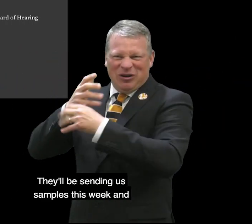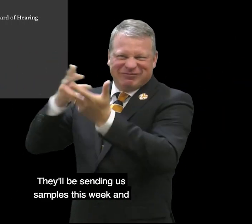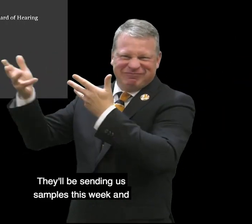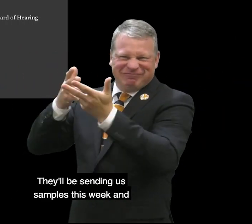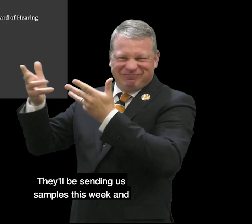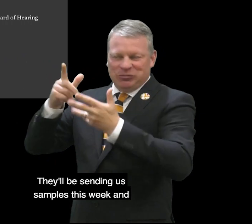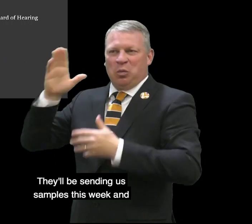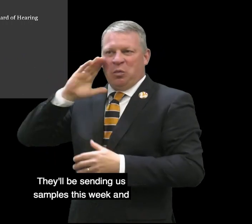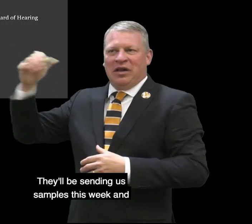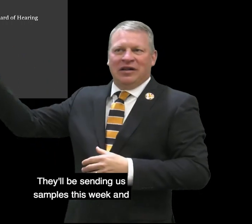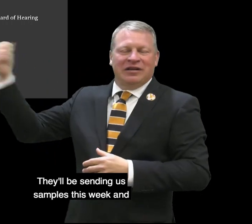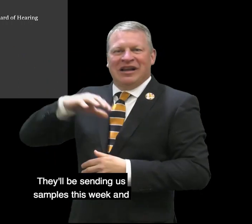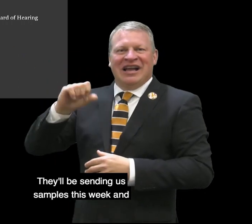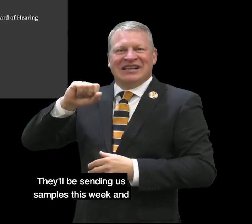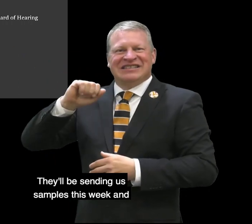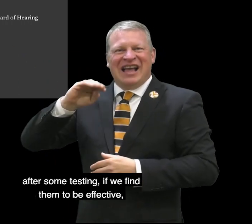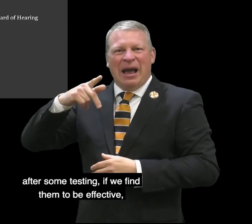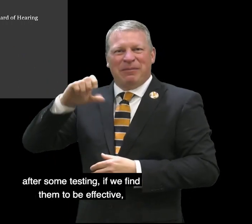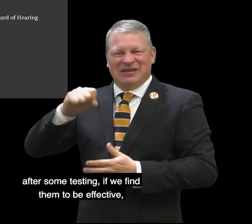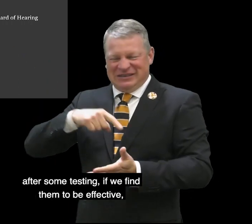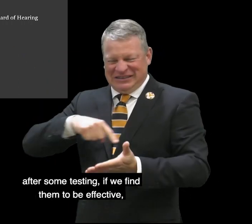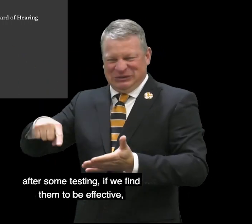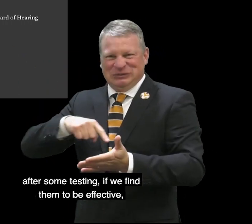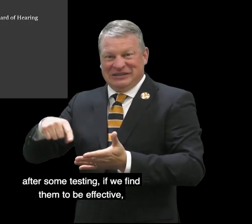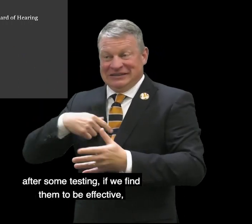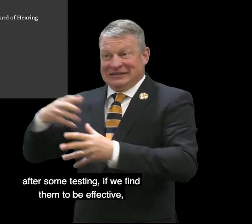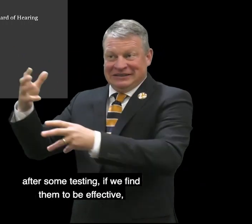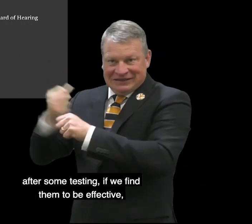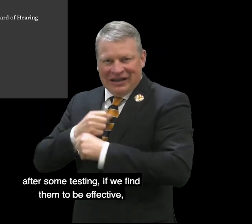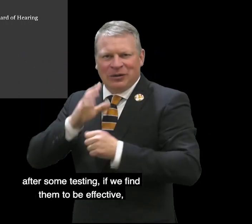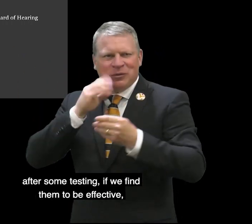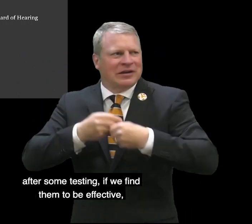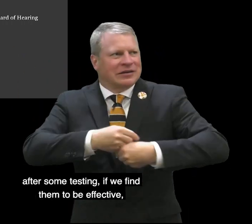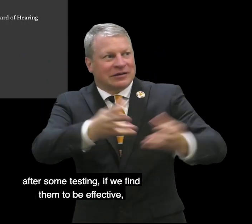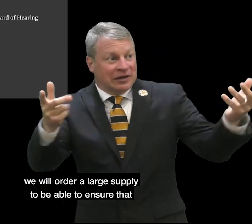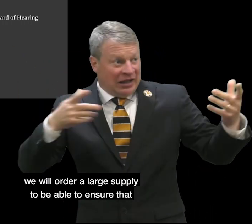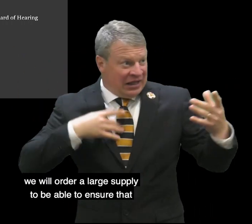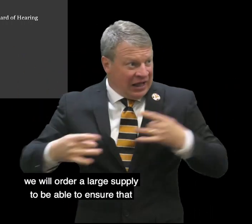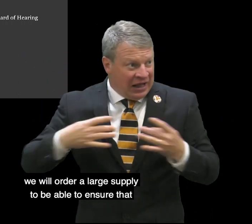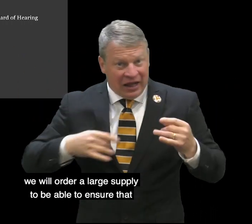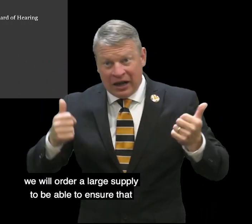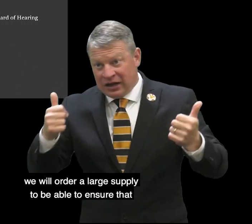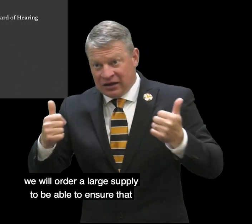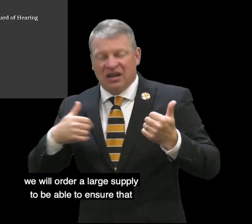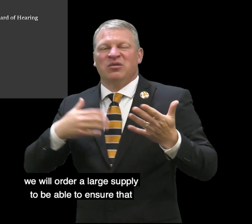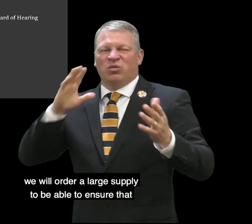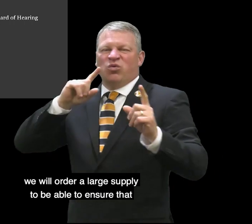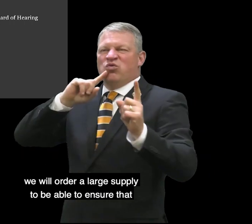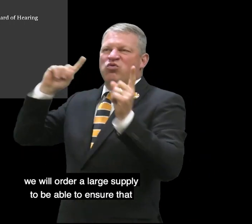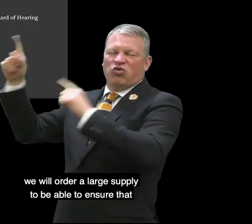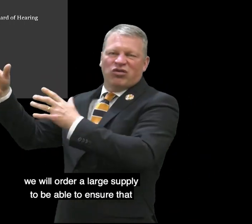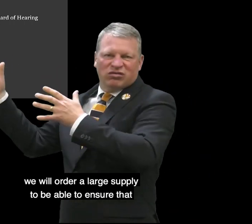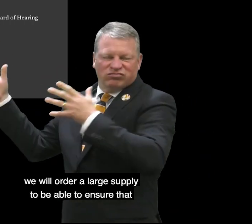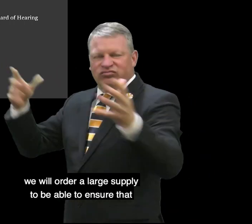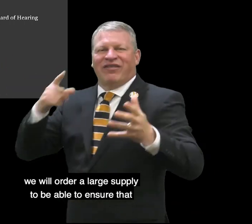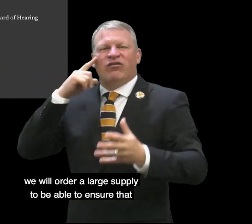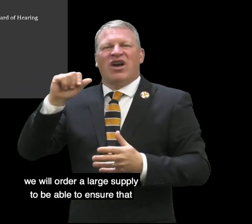several interviews. We're now working very closely with one company that is working to develop clear masks. They'll be sending us samples this week, and after